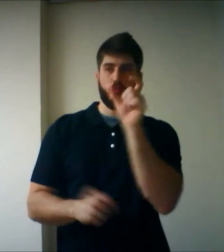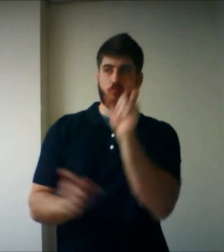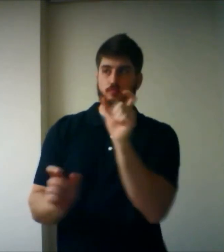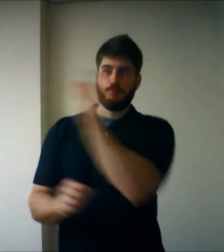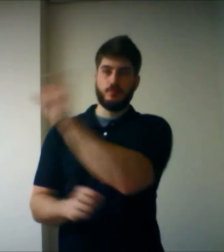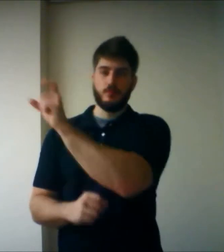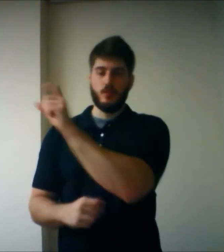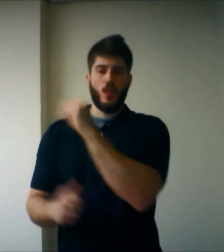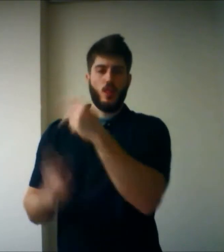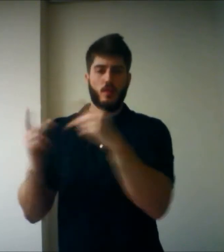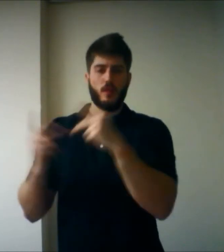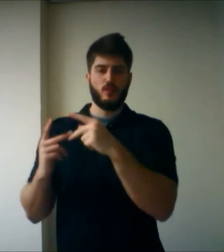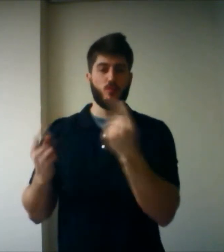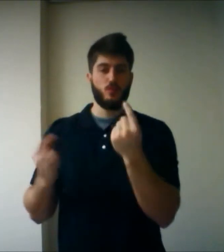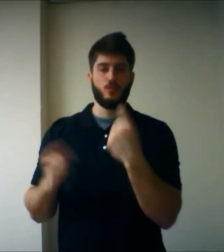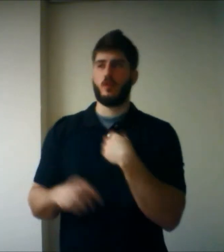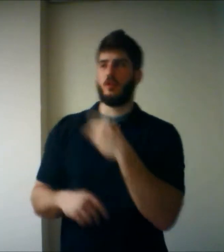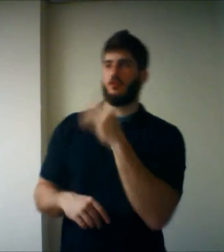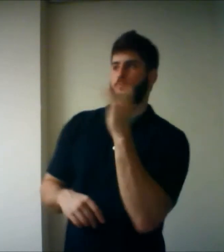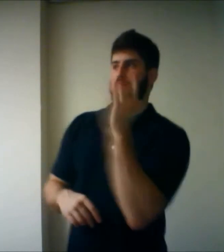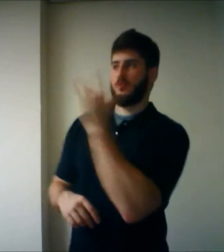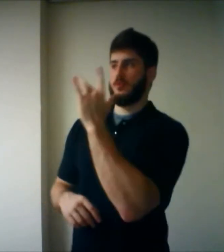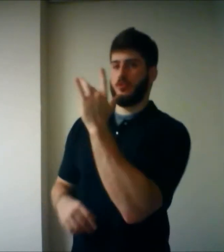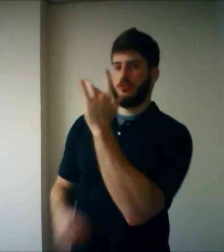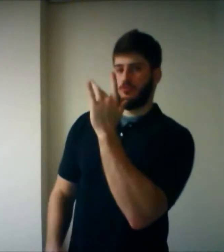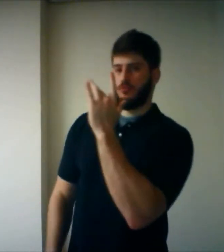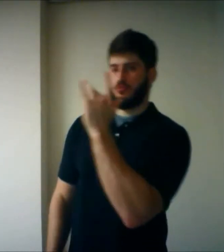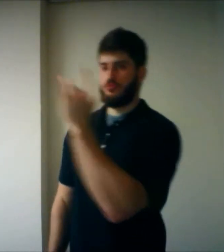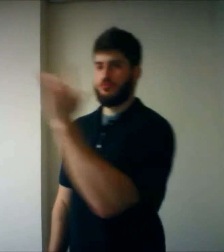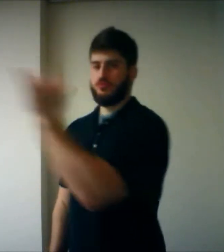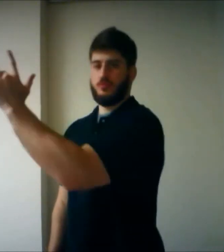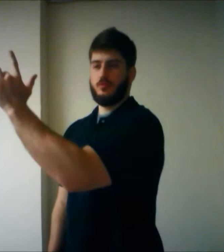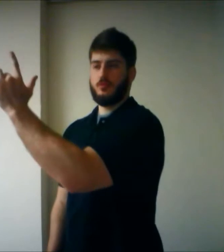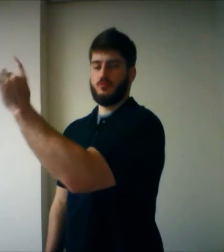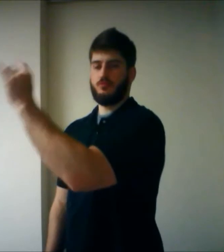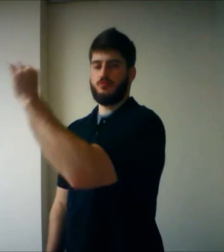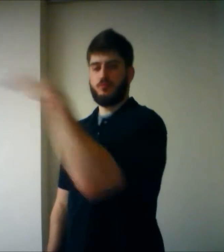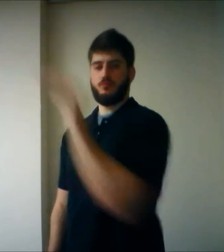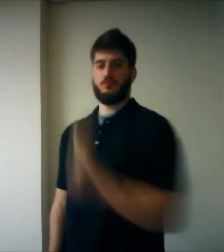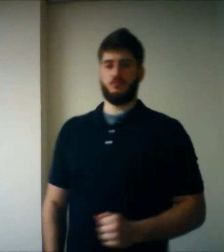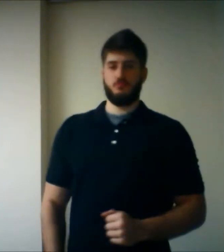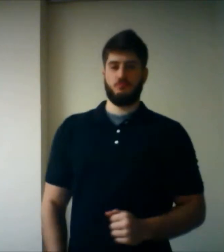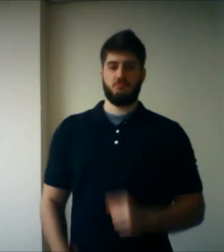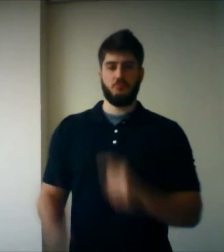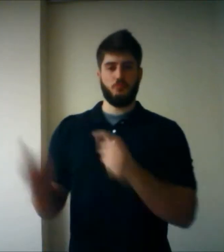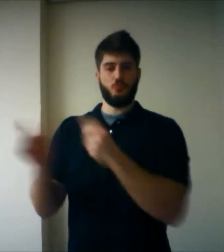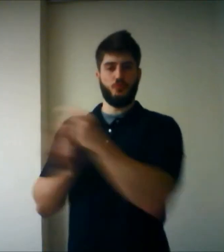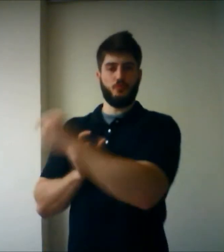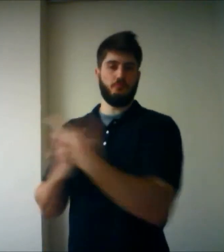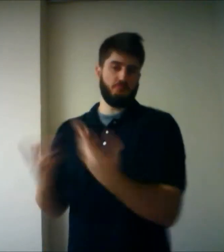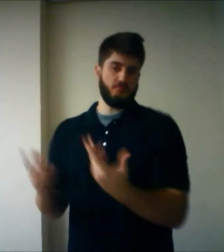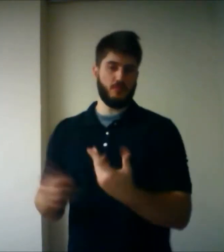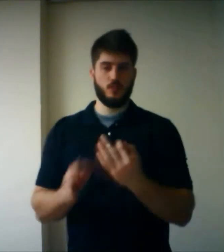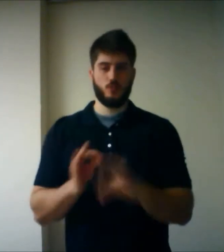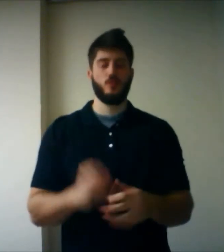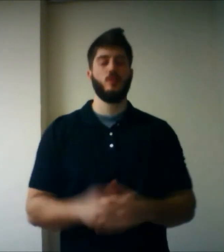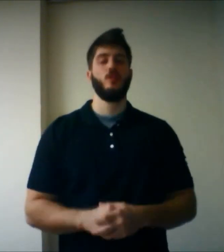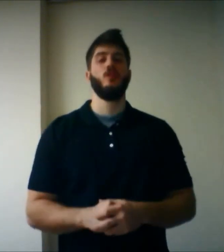grab it and drag it. That's straightforward enough as well. And finally, if I want to